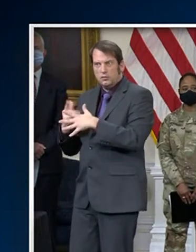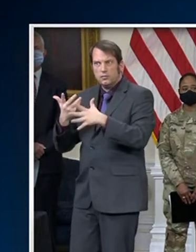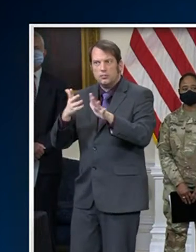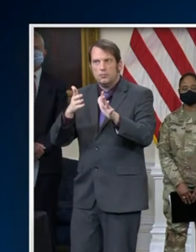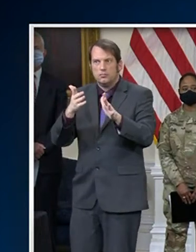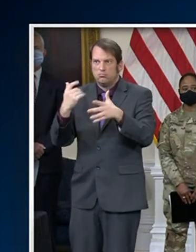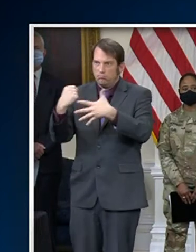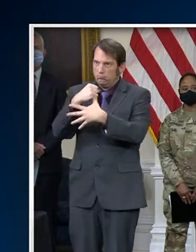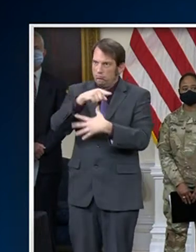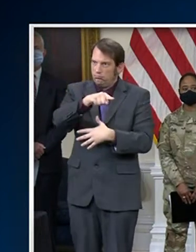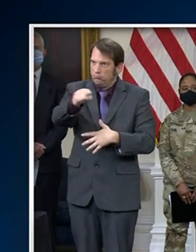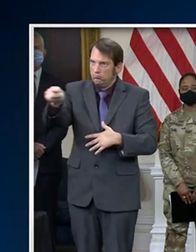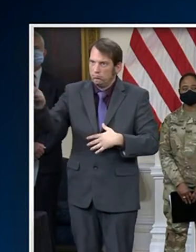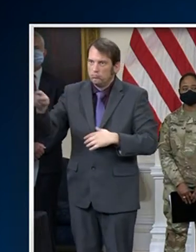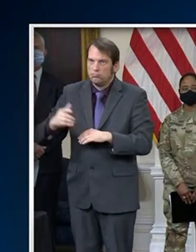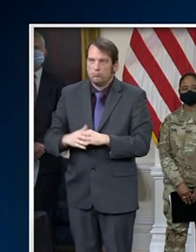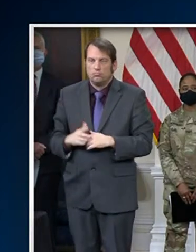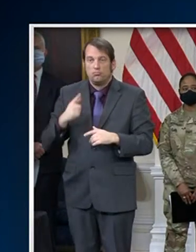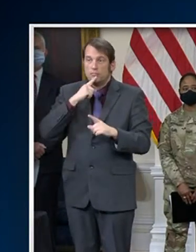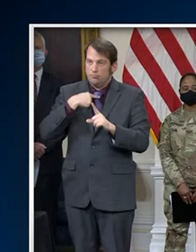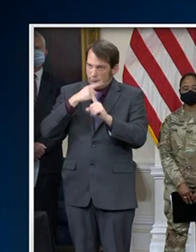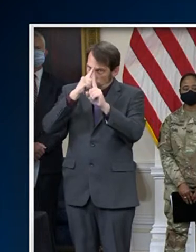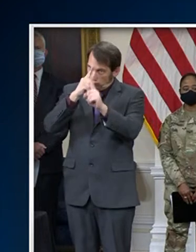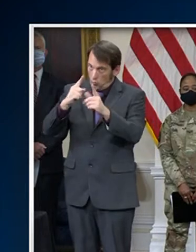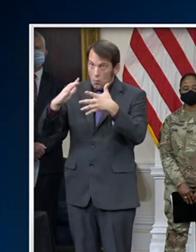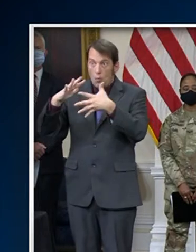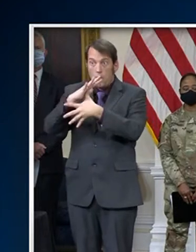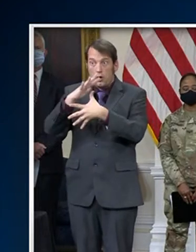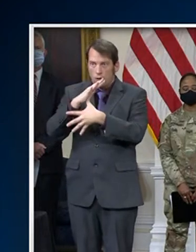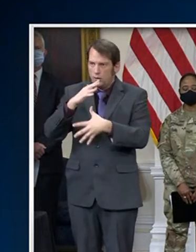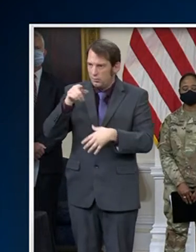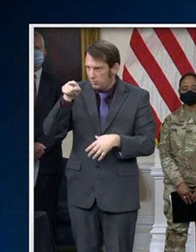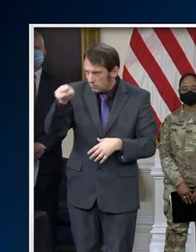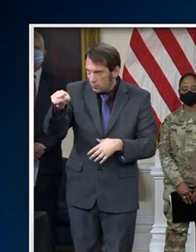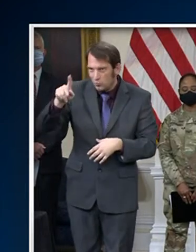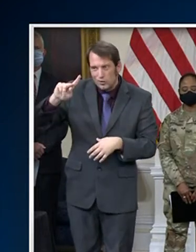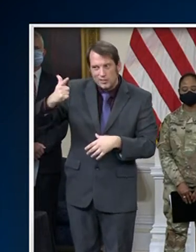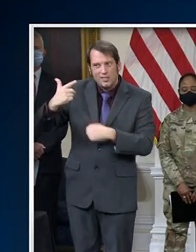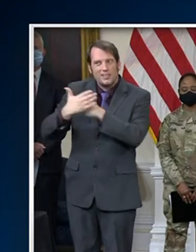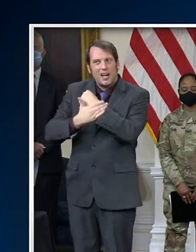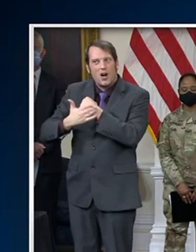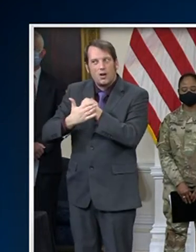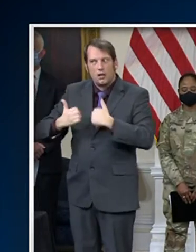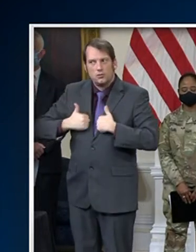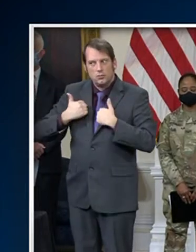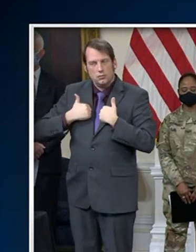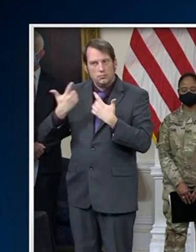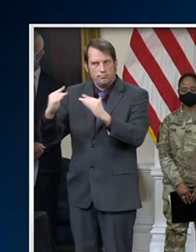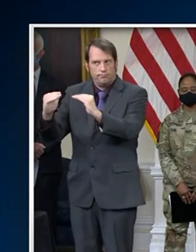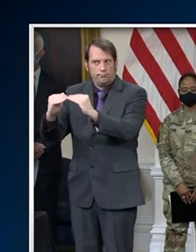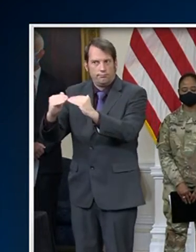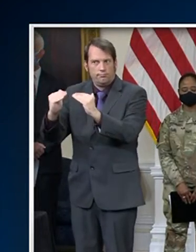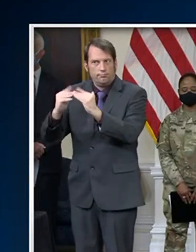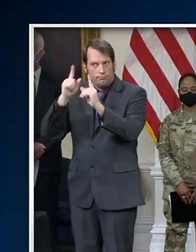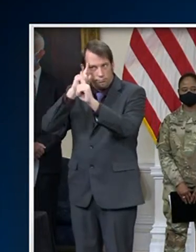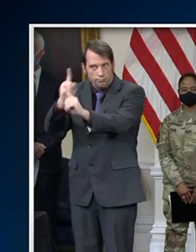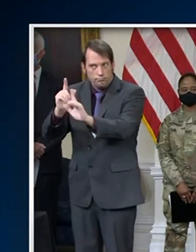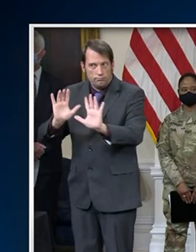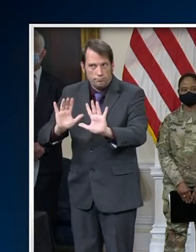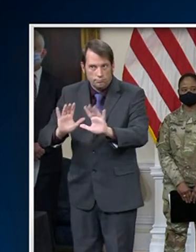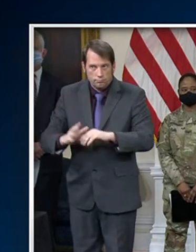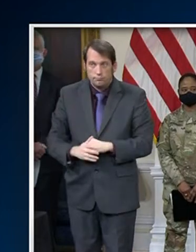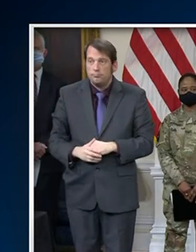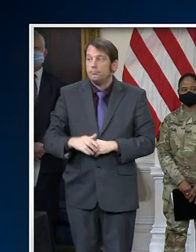for county residents to ensure equitable access. In partnership with the University of Maryland Medical